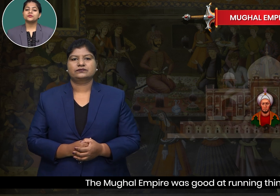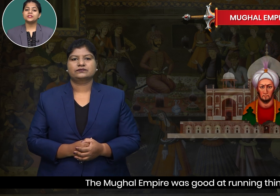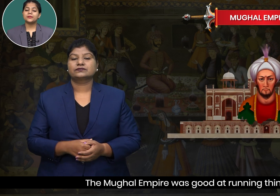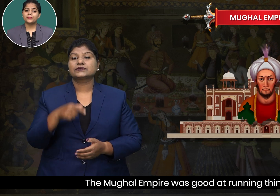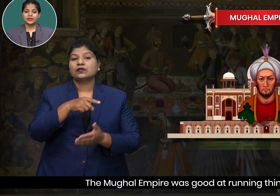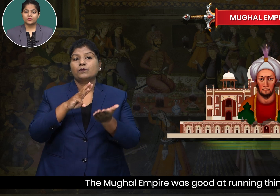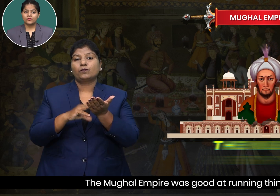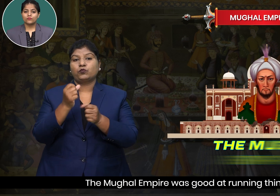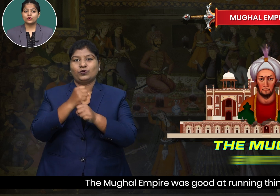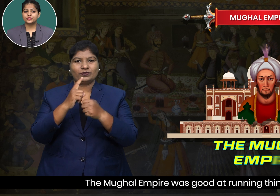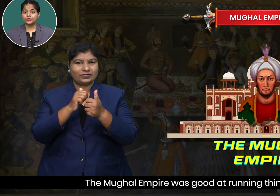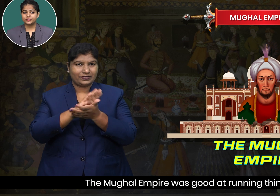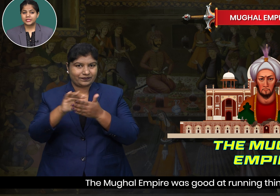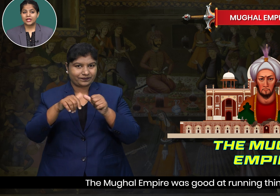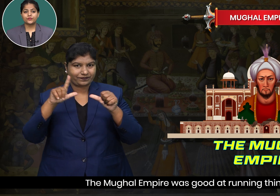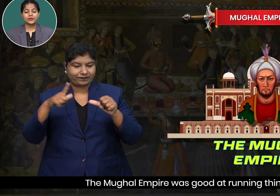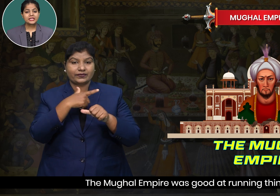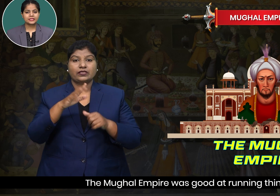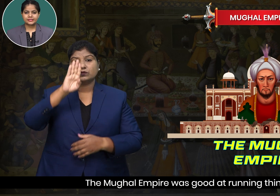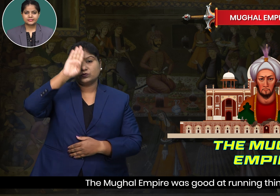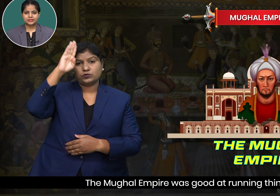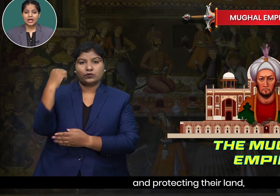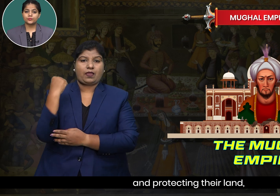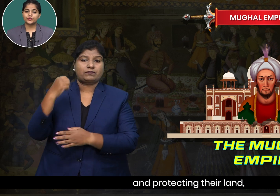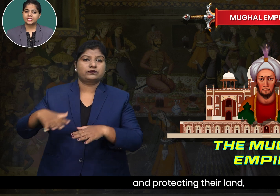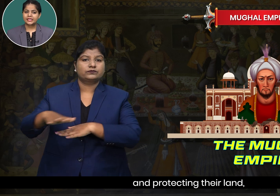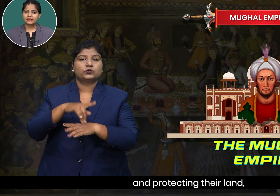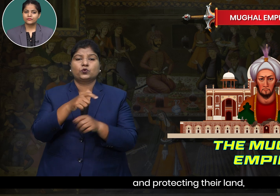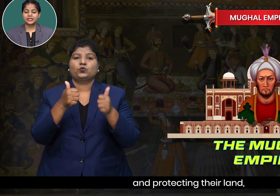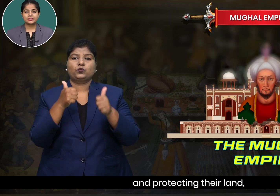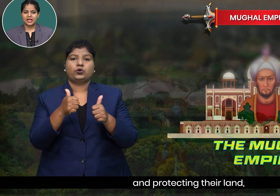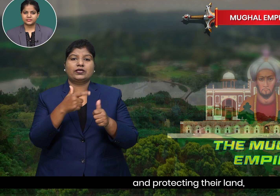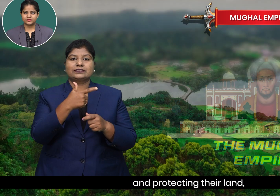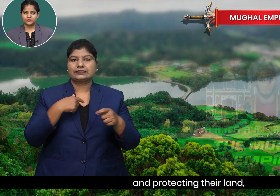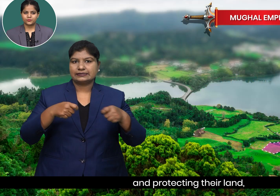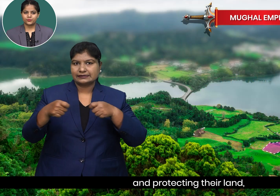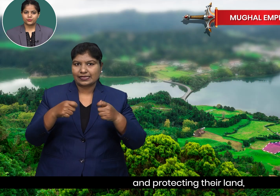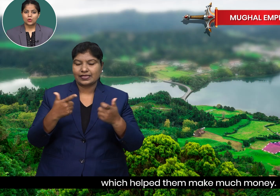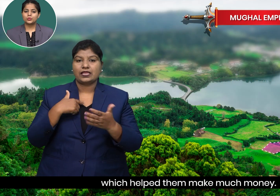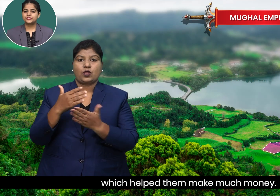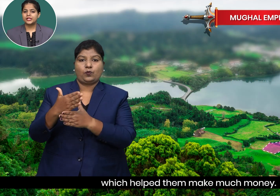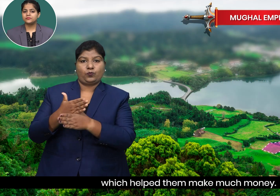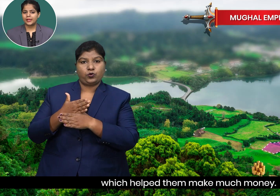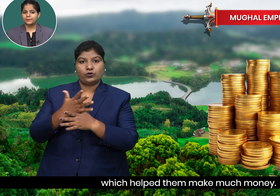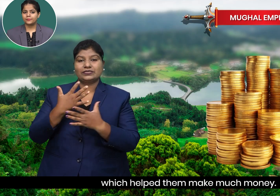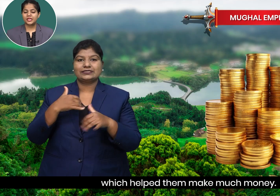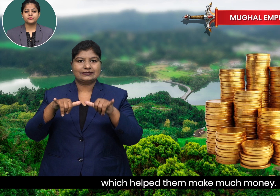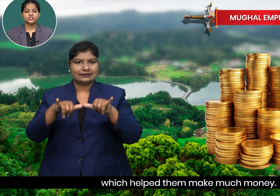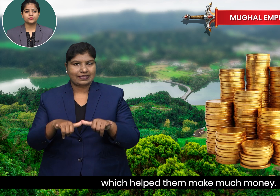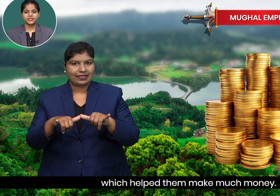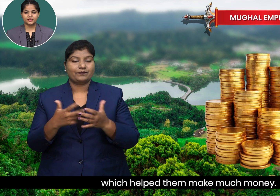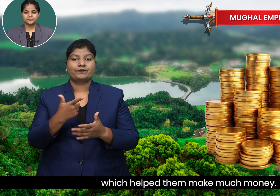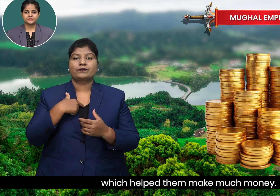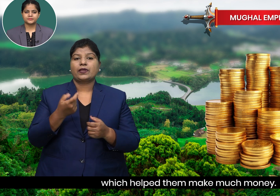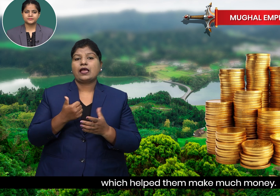The Mughal Empire was good at running things and protecting their land, which helped them make